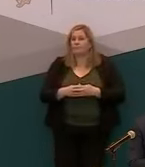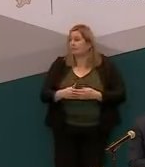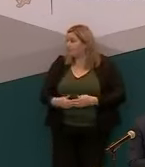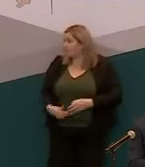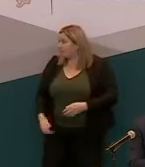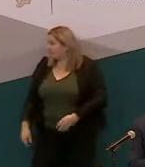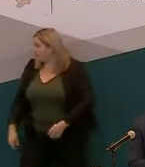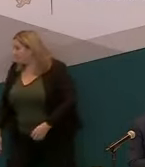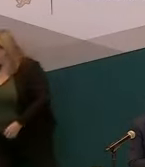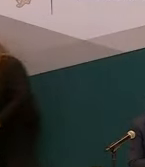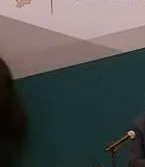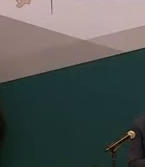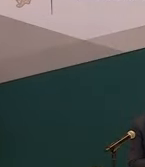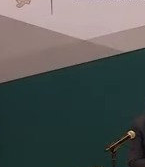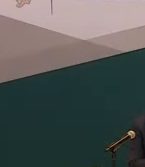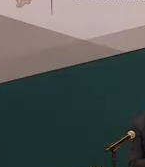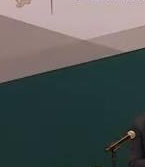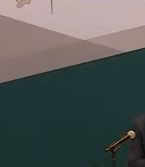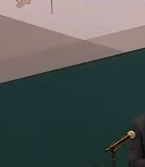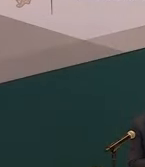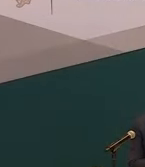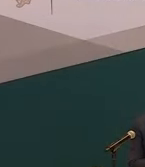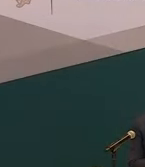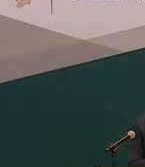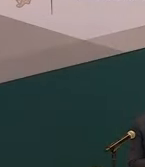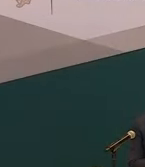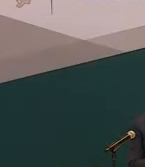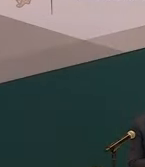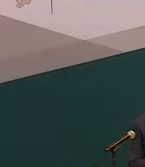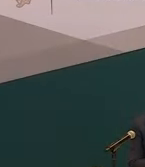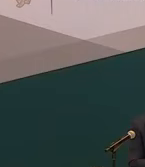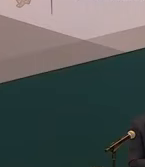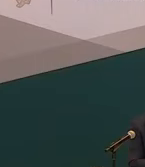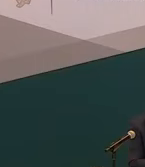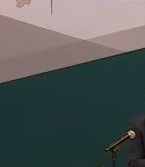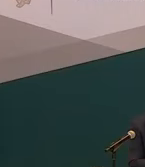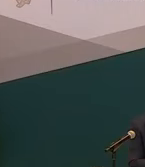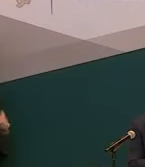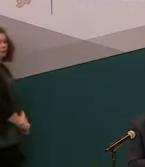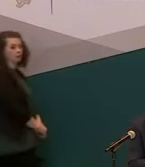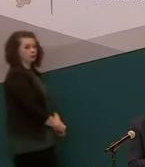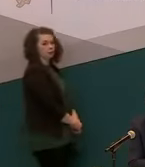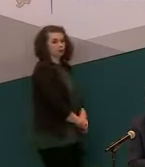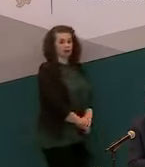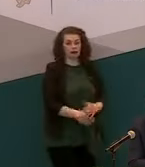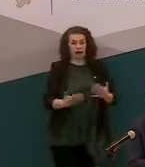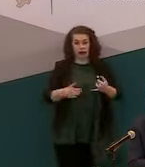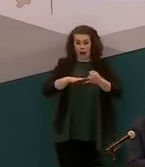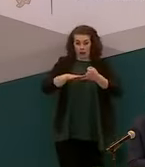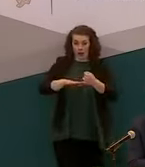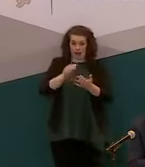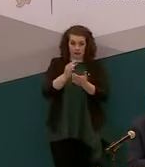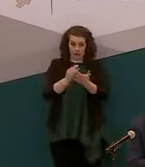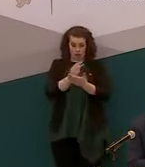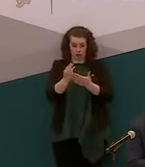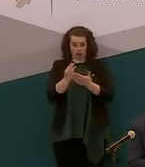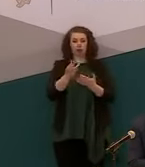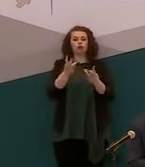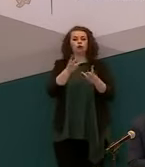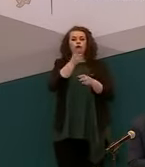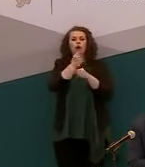attention, and you'll be relieved to hear the last slide that I'm about to show. Let's turn our attention to what might